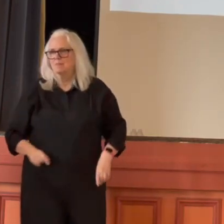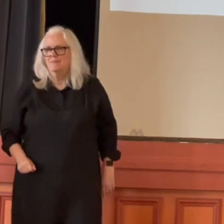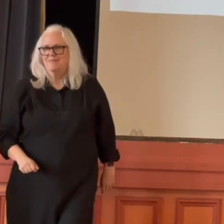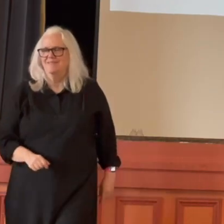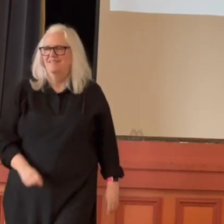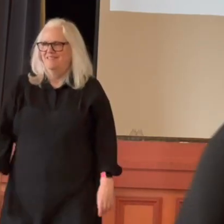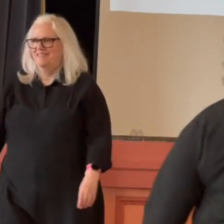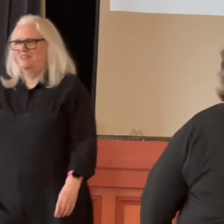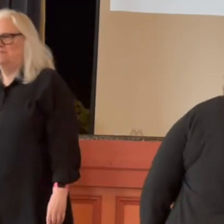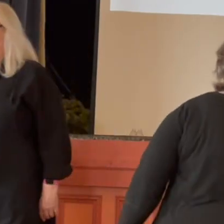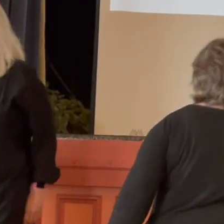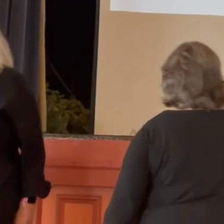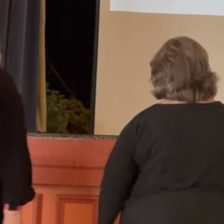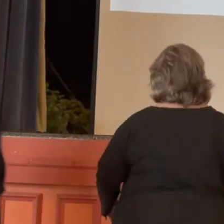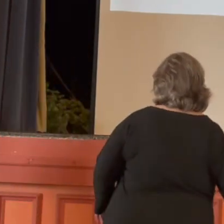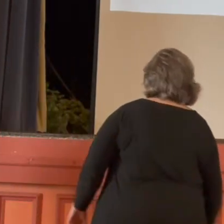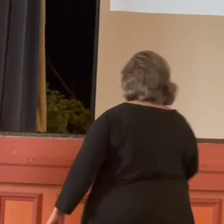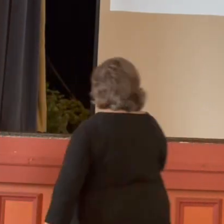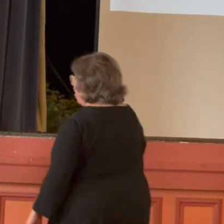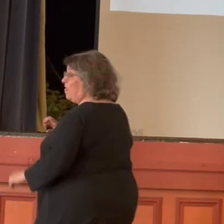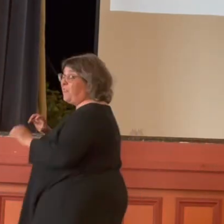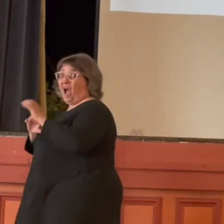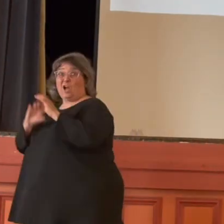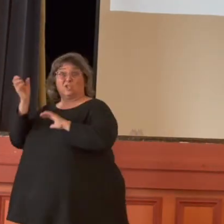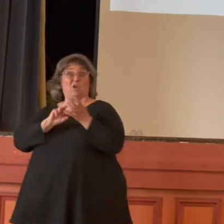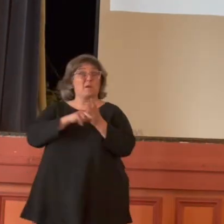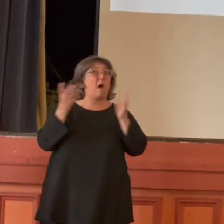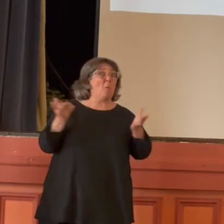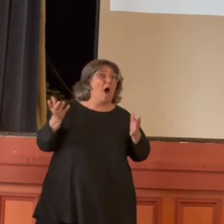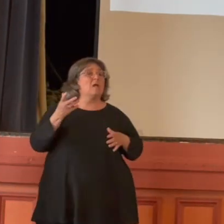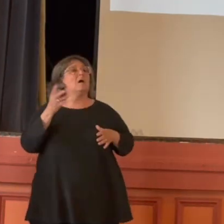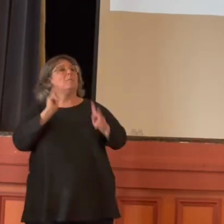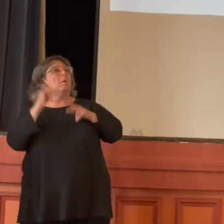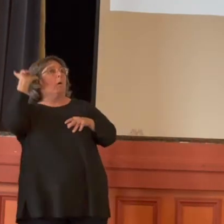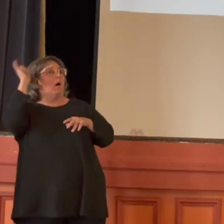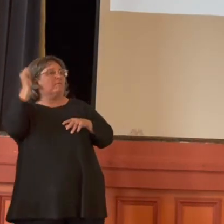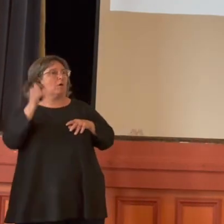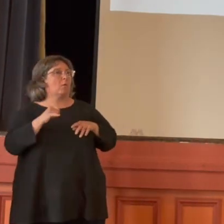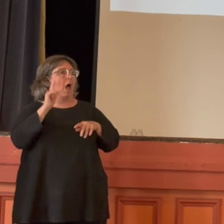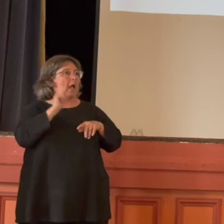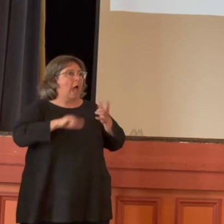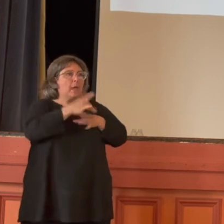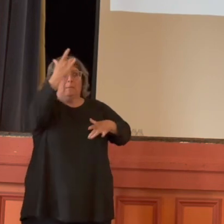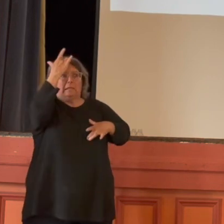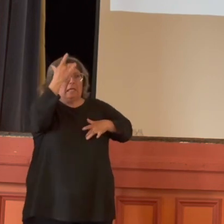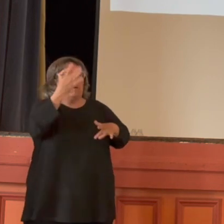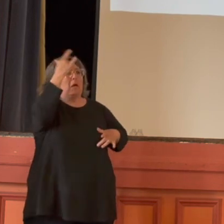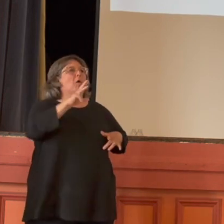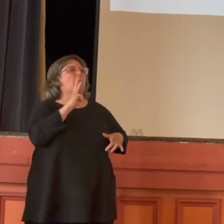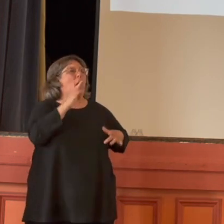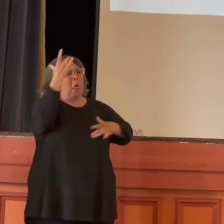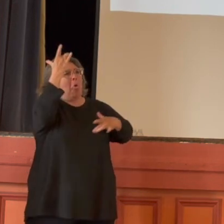And this construction of sewers meant that the people of the city of Buffalo were no longer getting sick from waterborne